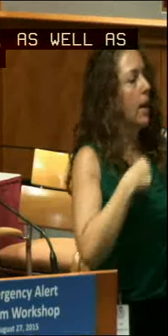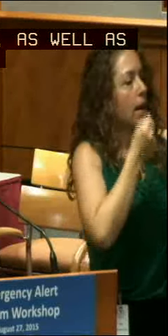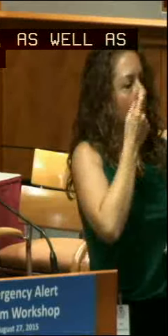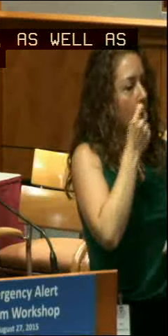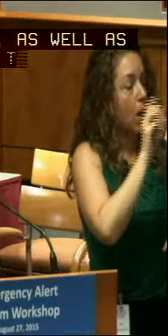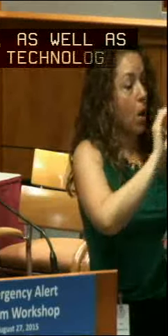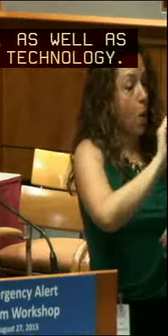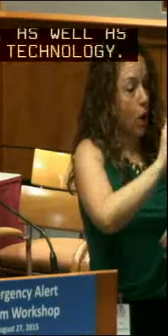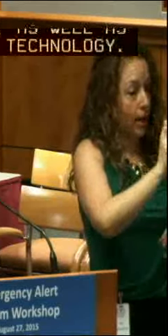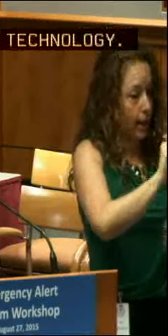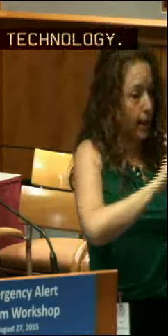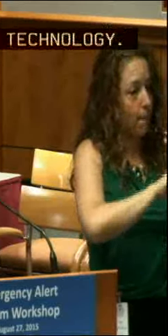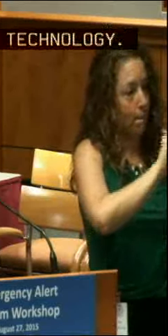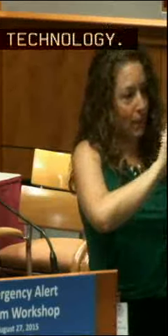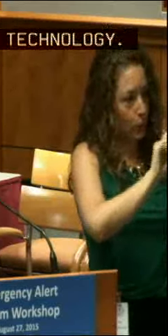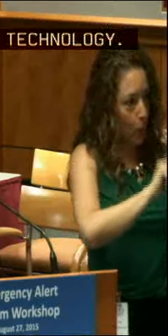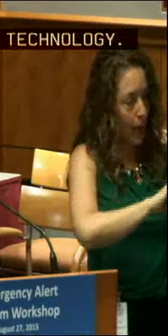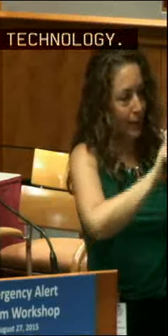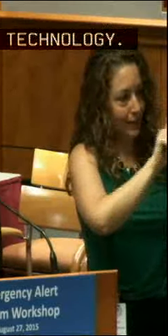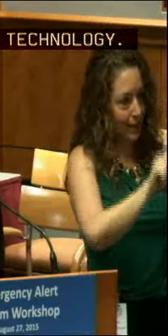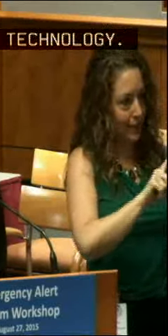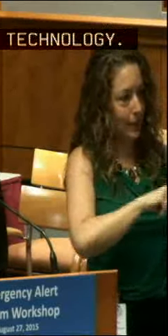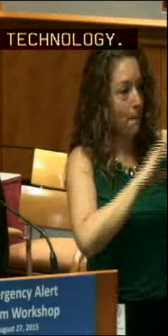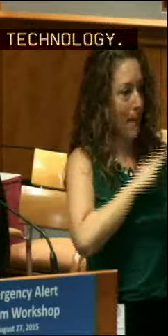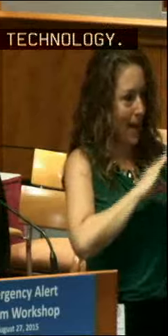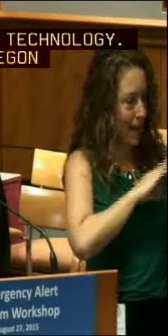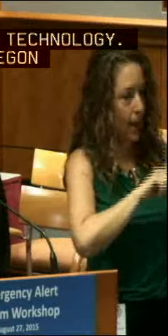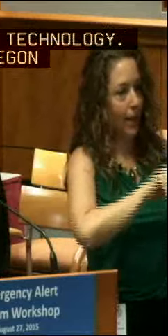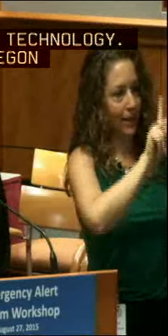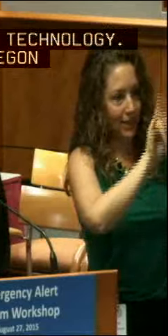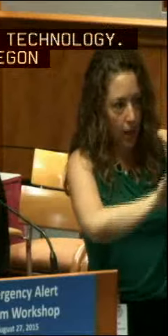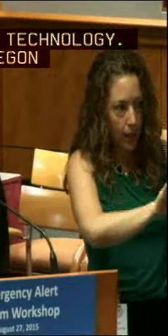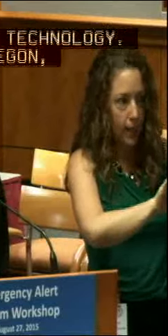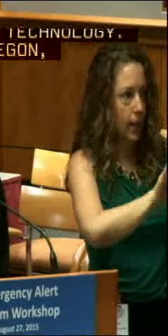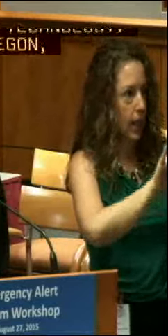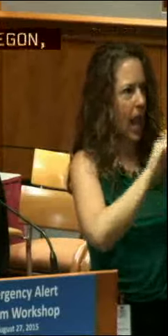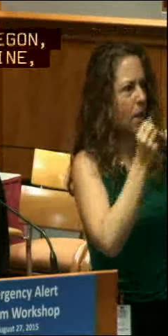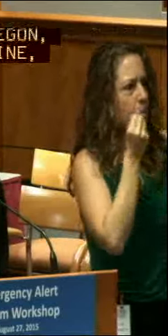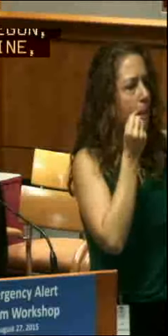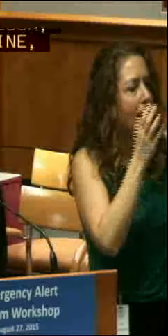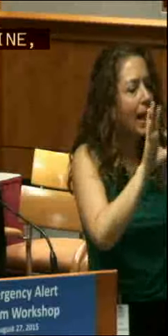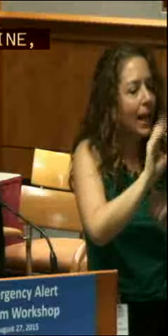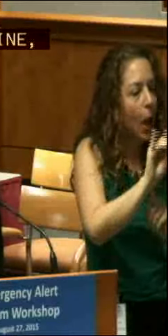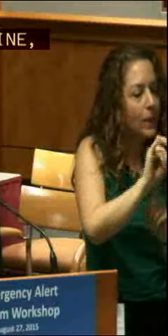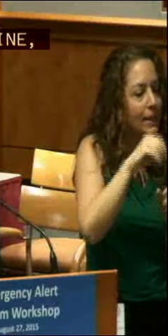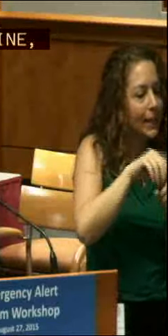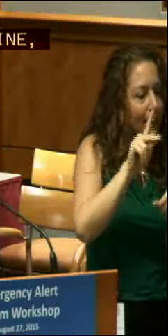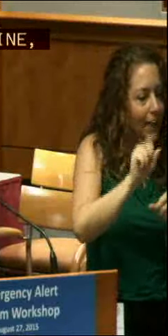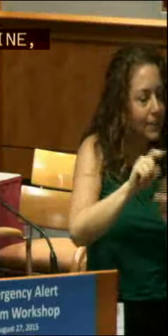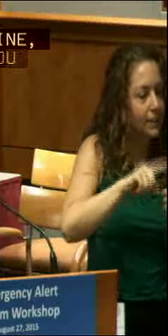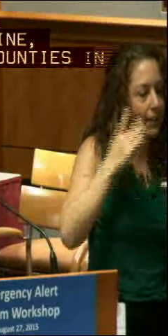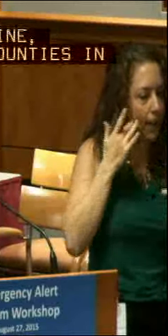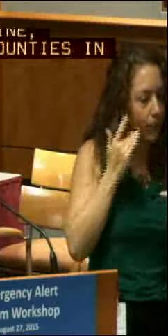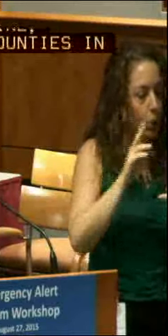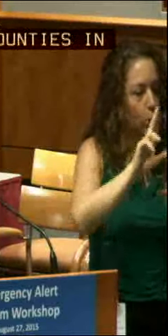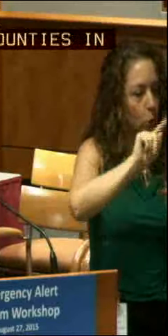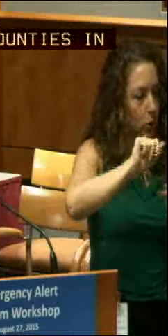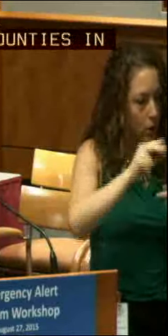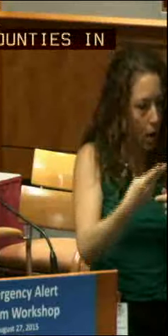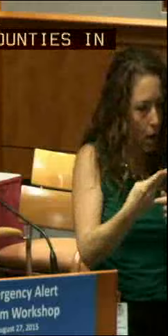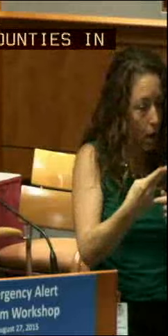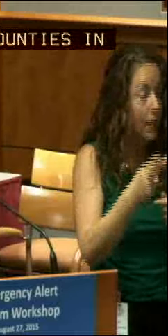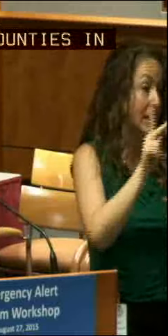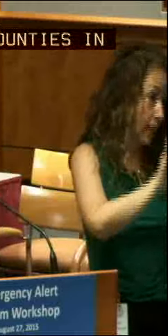Texas, Maine, Kentucky, and many counties in Kansas California, Utah,